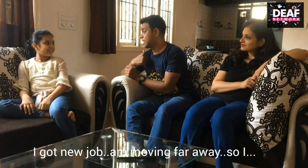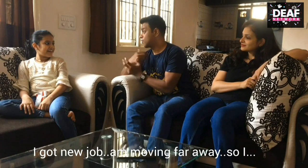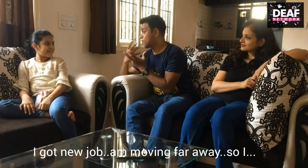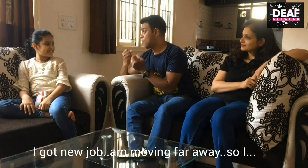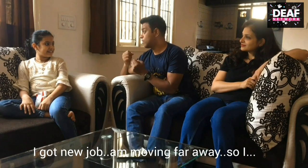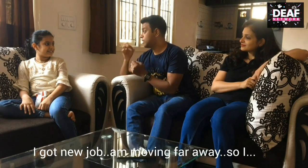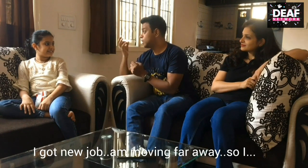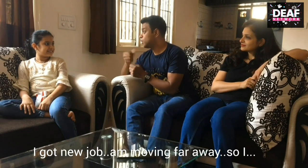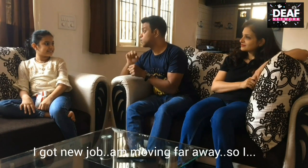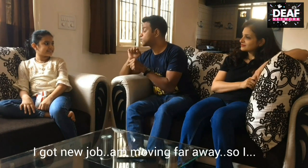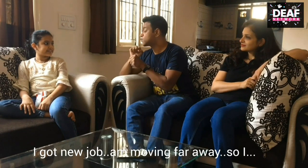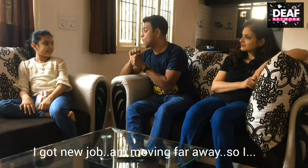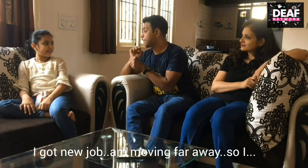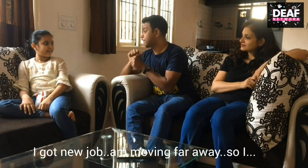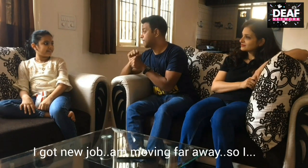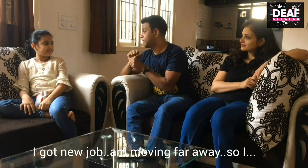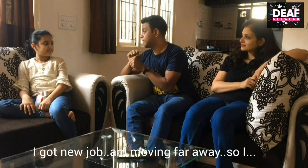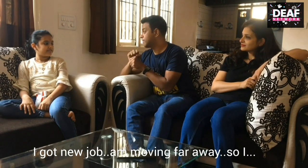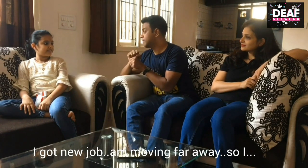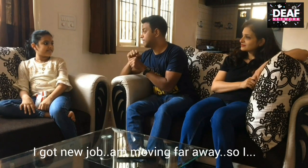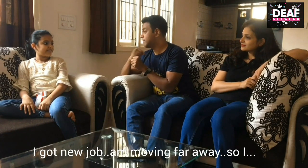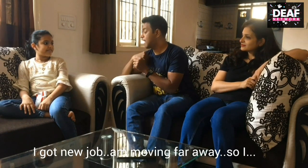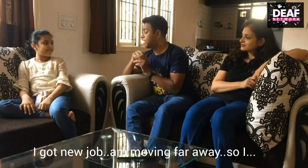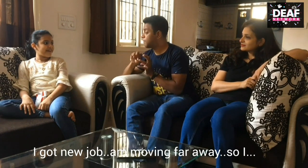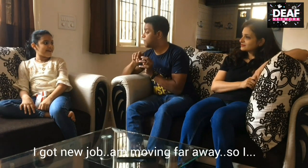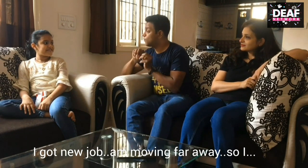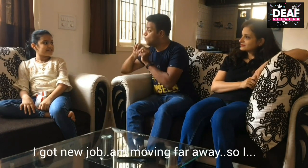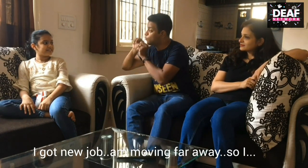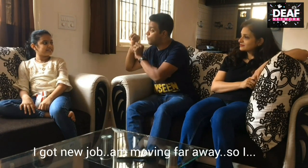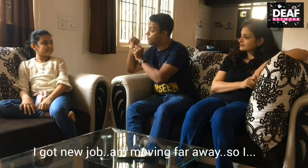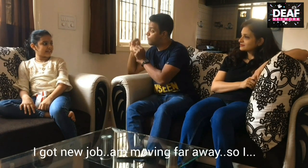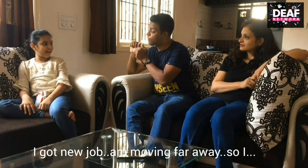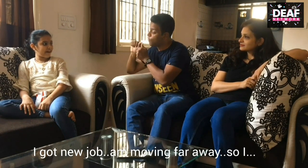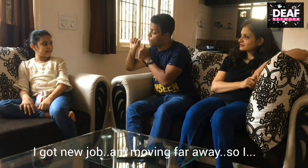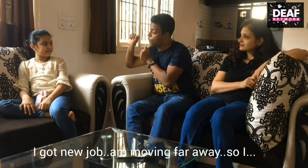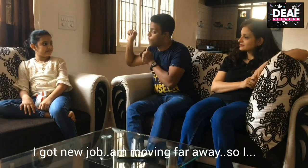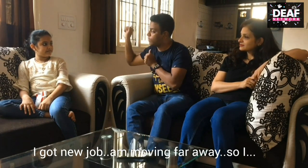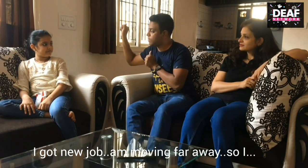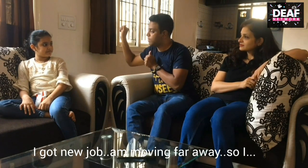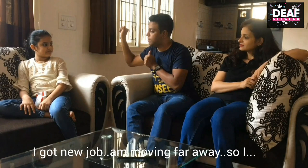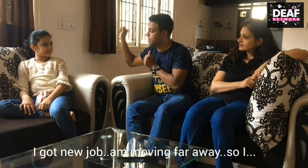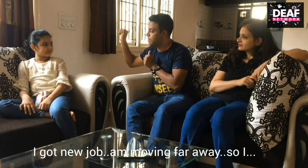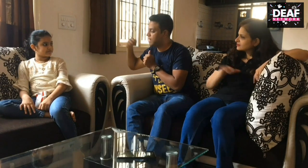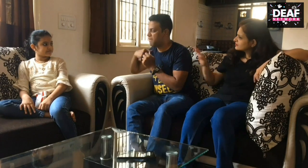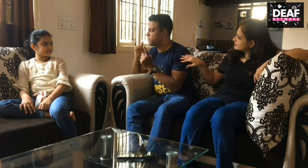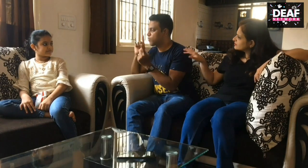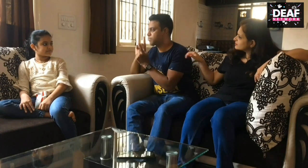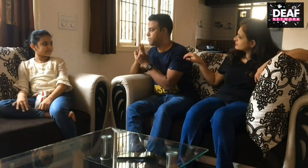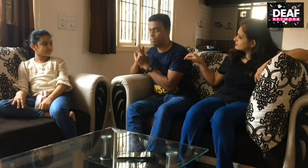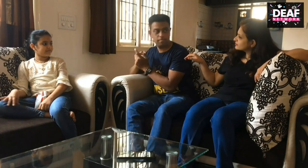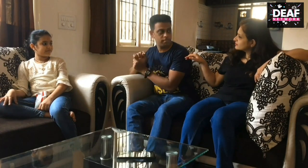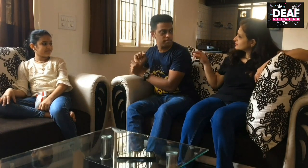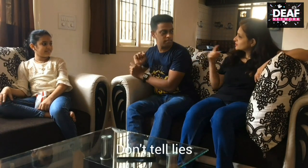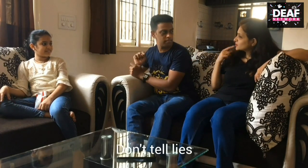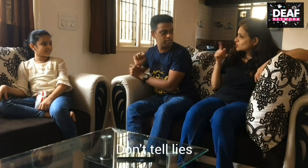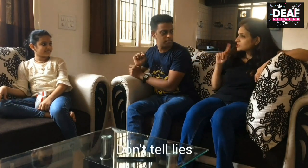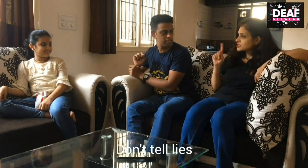Where I got new job. I'm really far away. I want. Don't